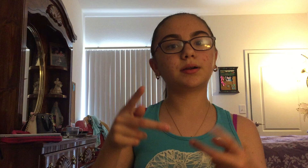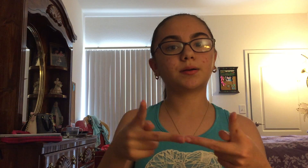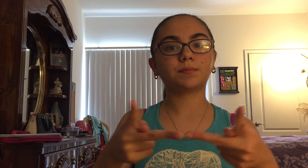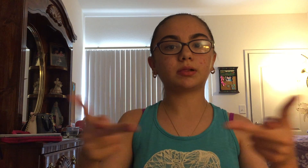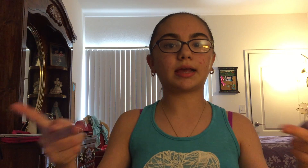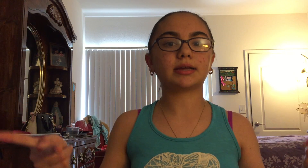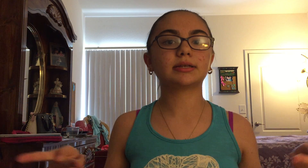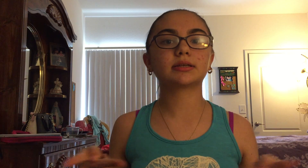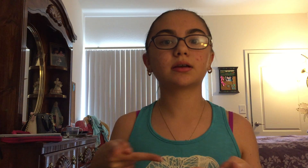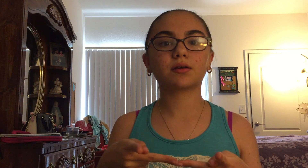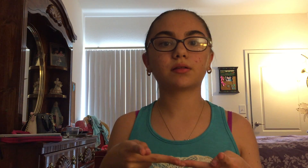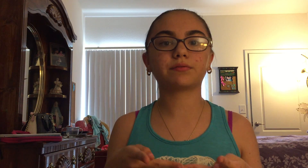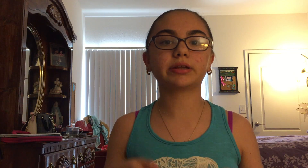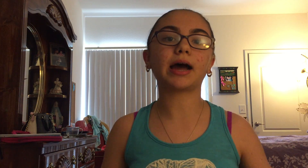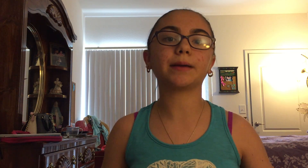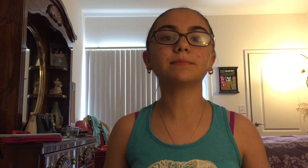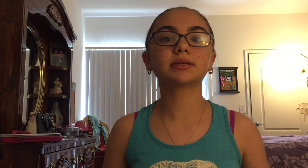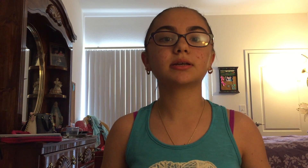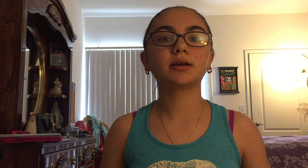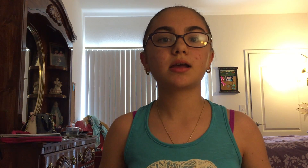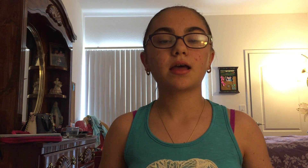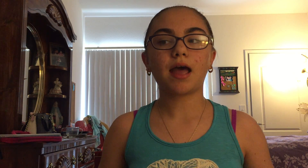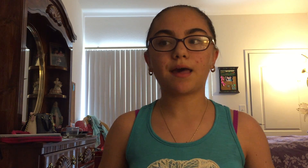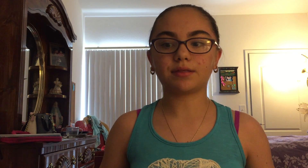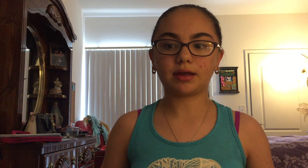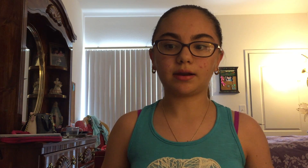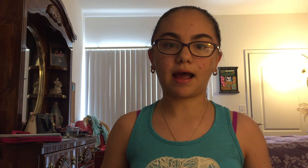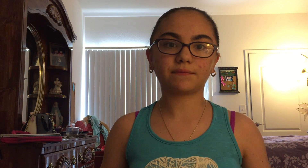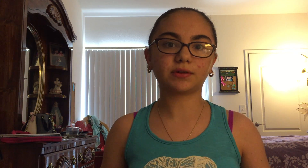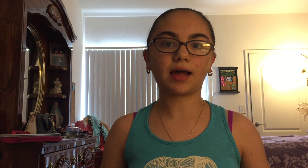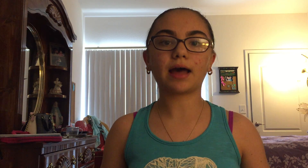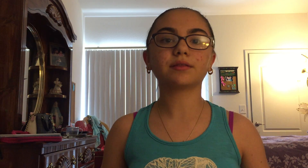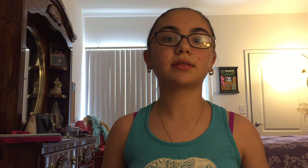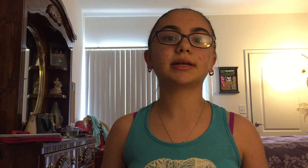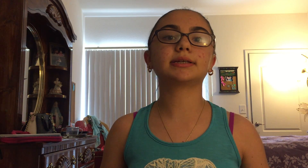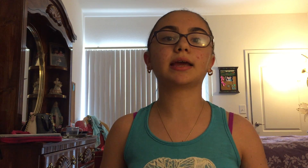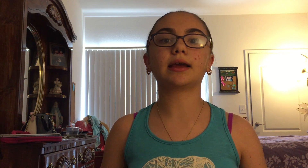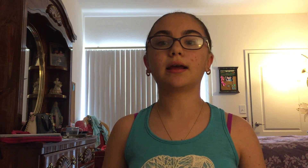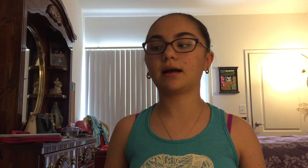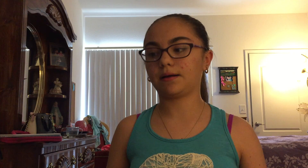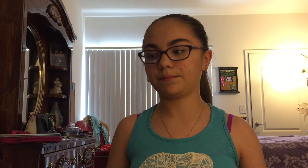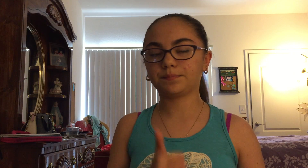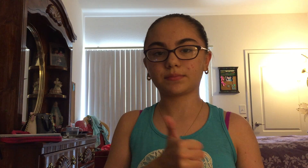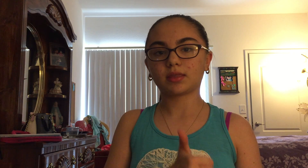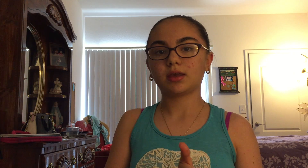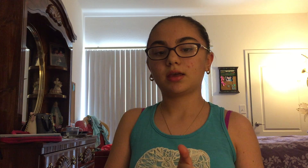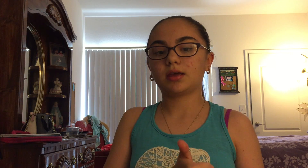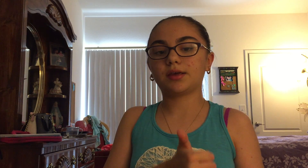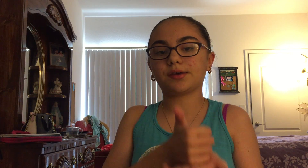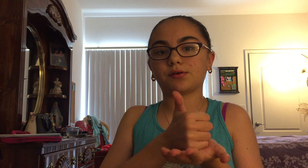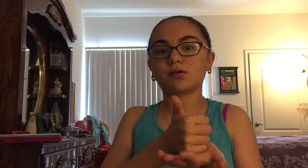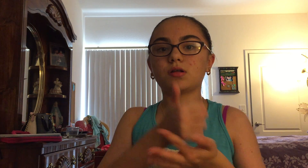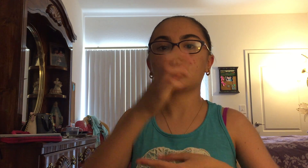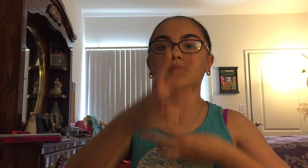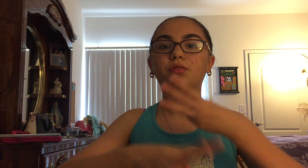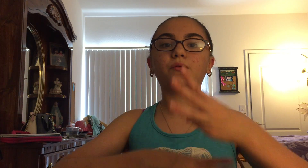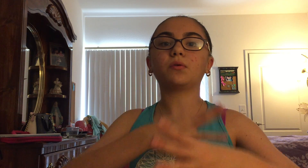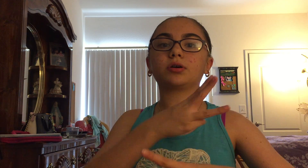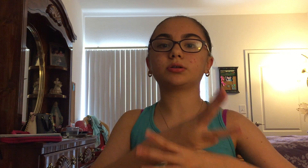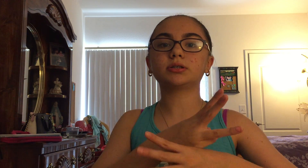place three times and then after that they say um heal the world